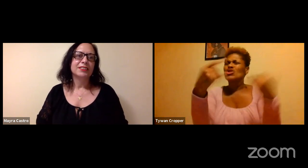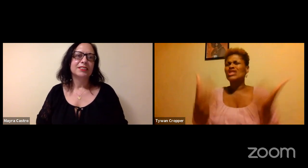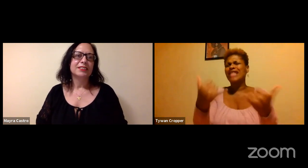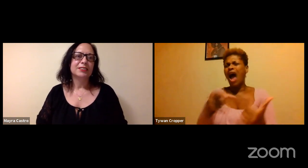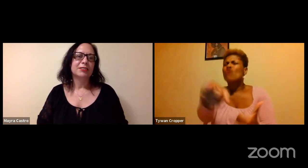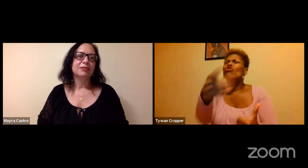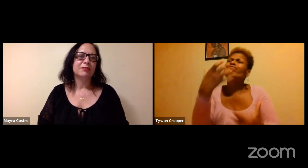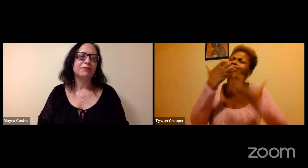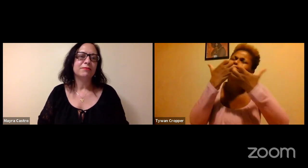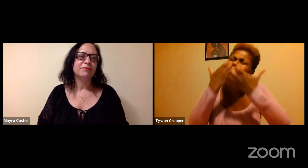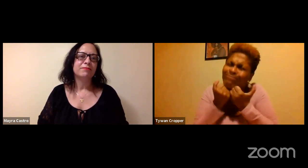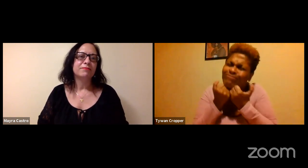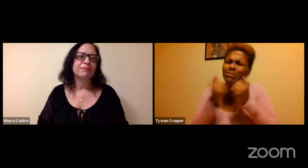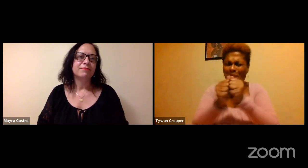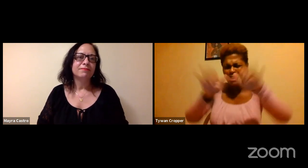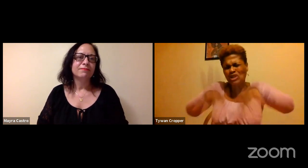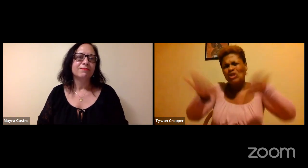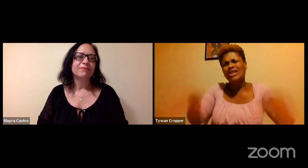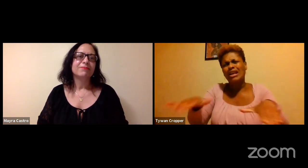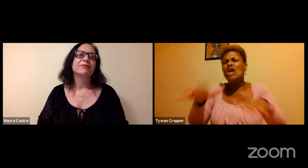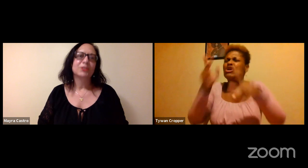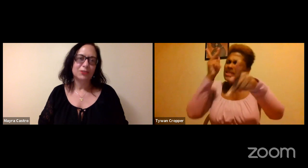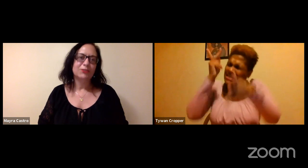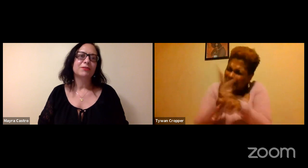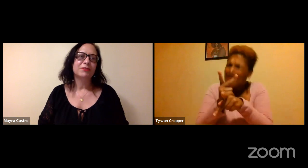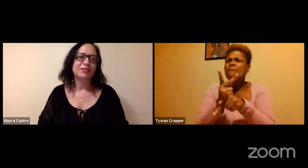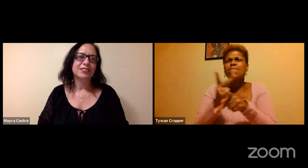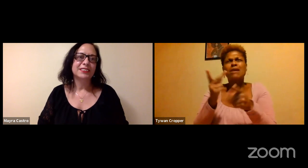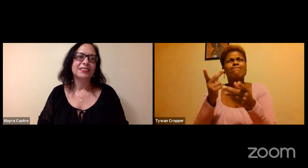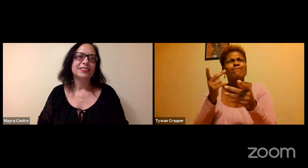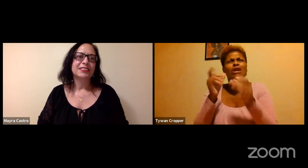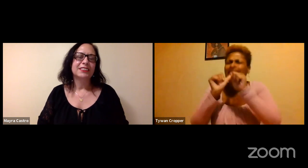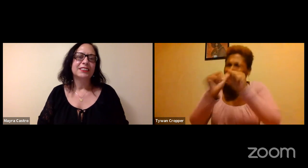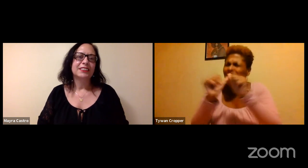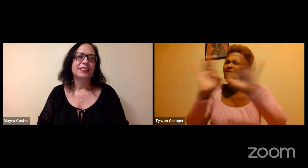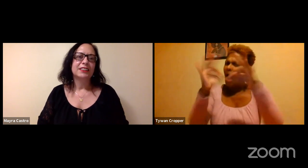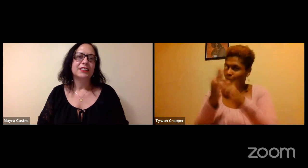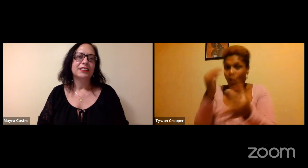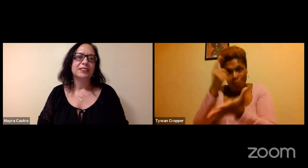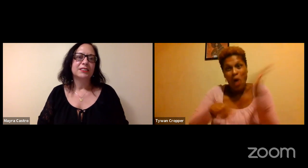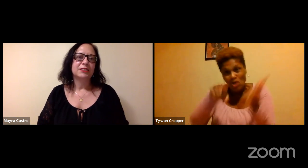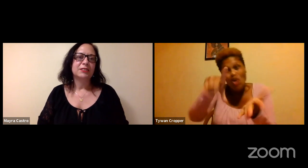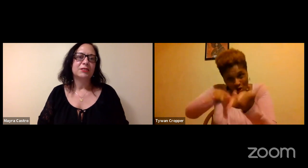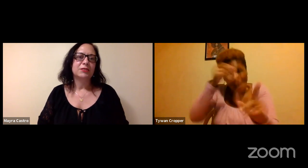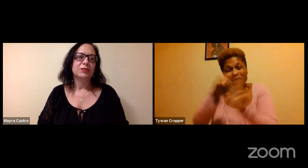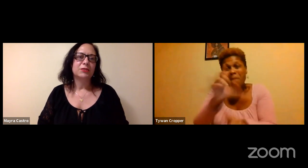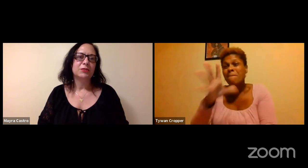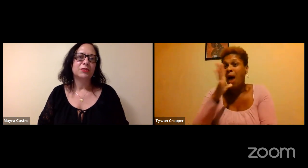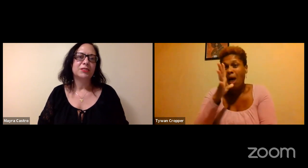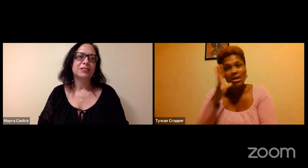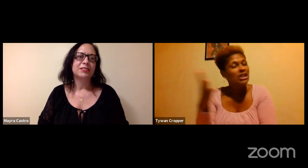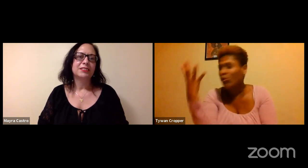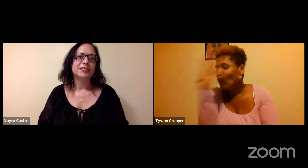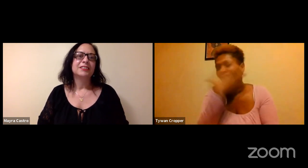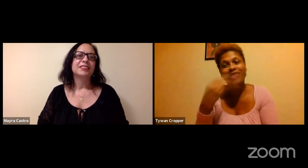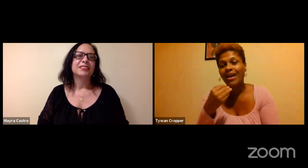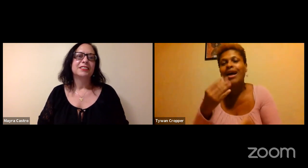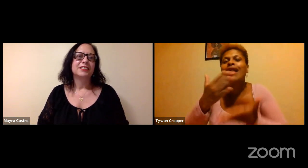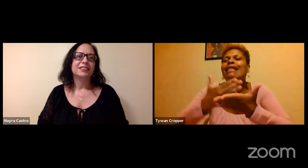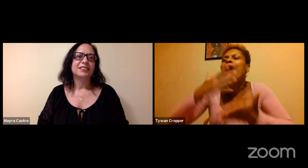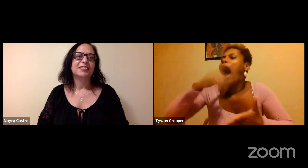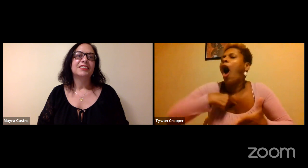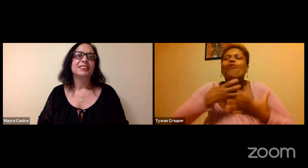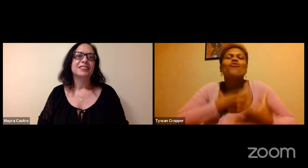you definitely have strong family ties and you have to cherish it. And you just keep those traditions